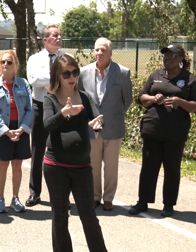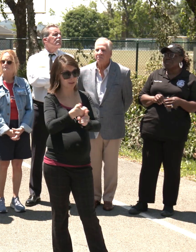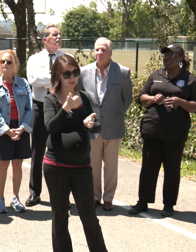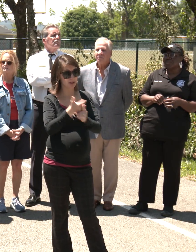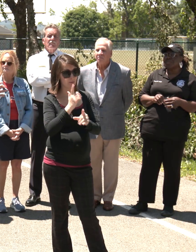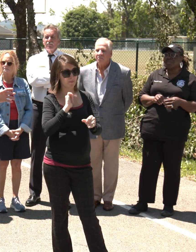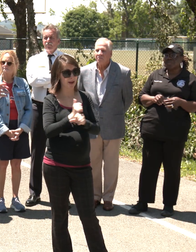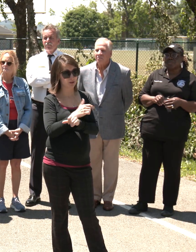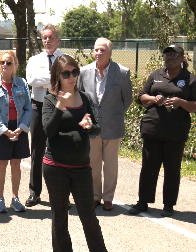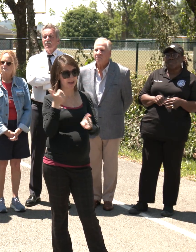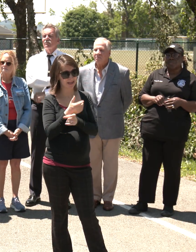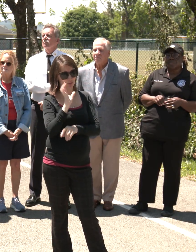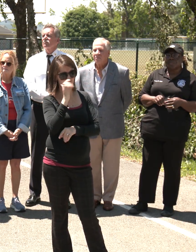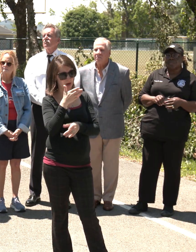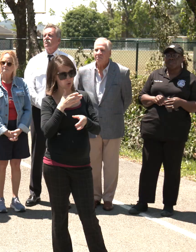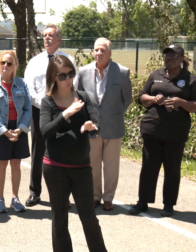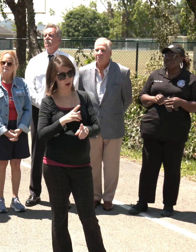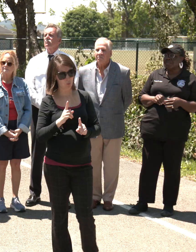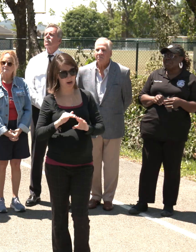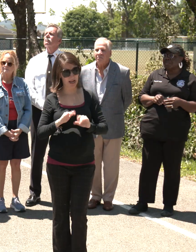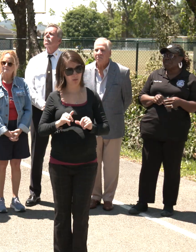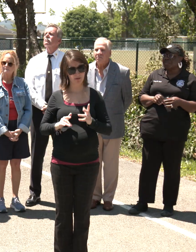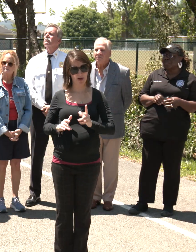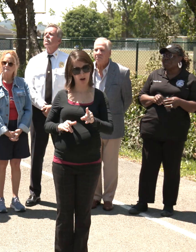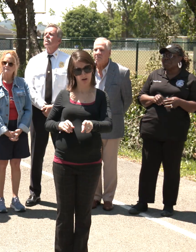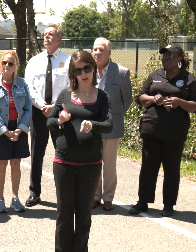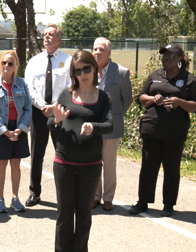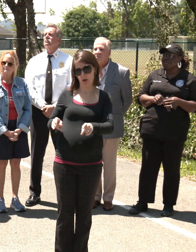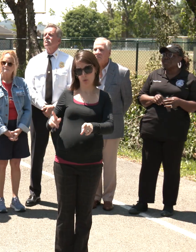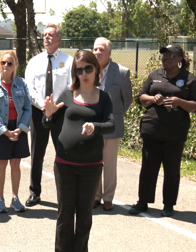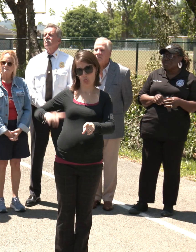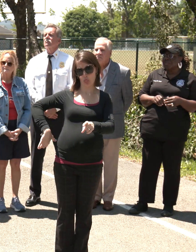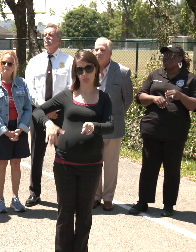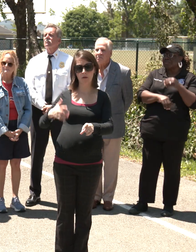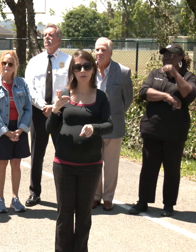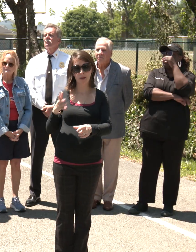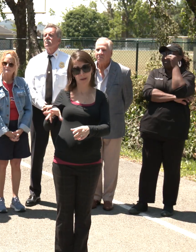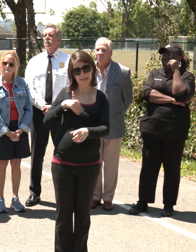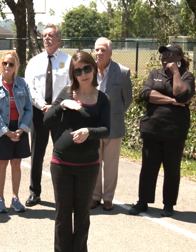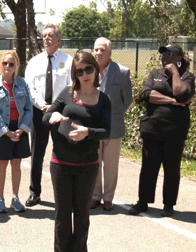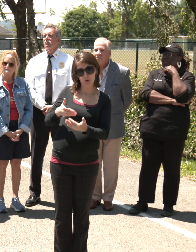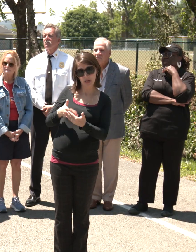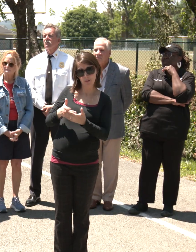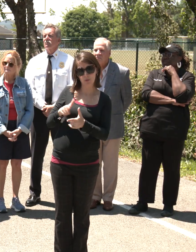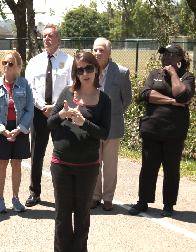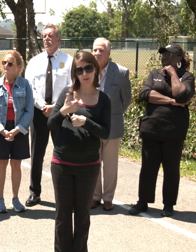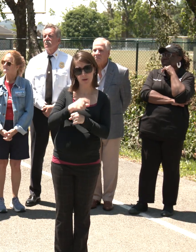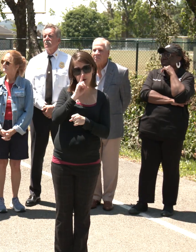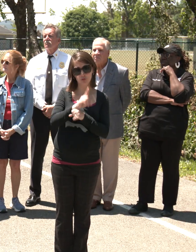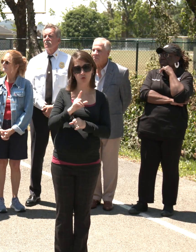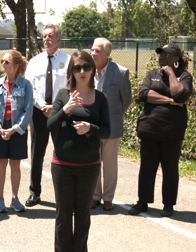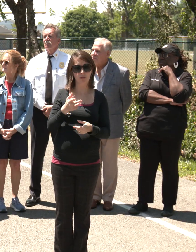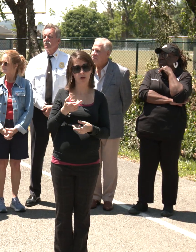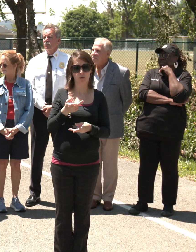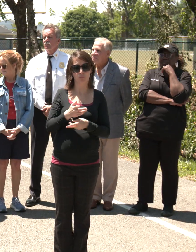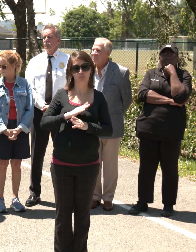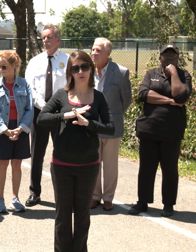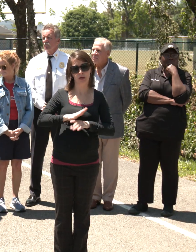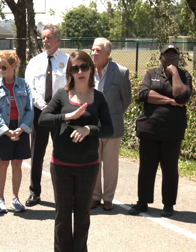unusual way, one house here, that sort of thing, and people are taking neighbors in and making sure they're coming together to protect the